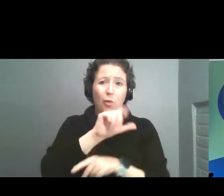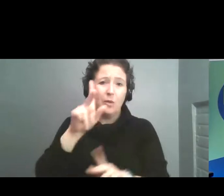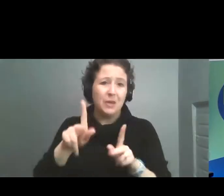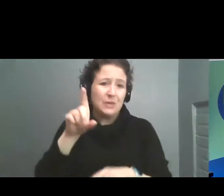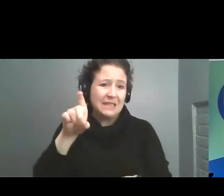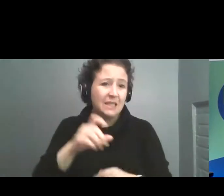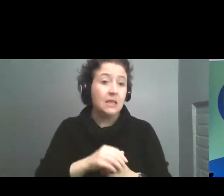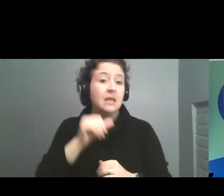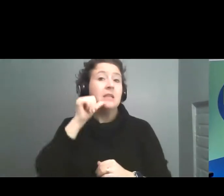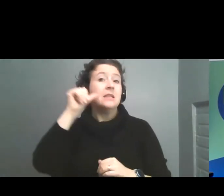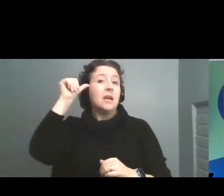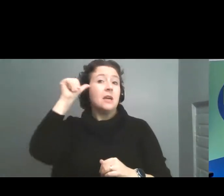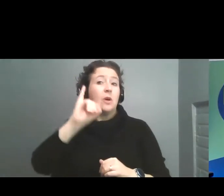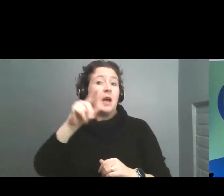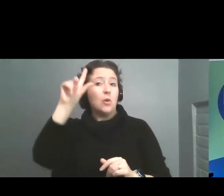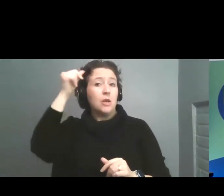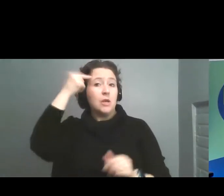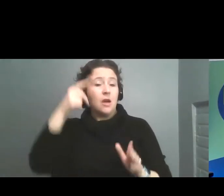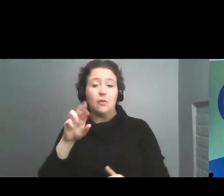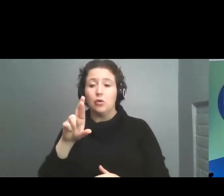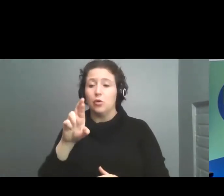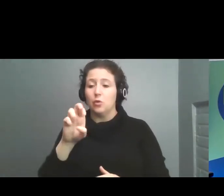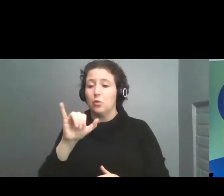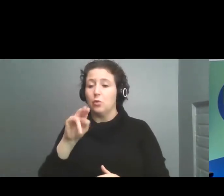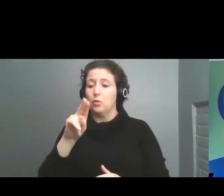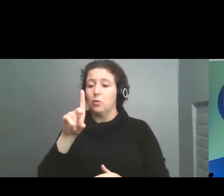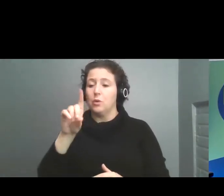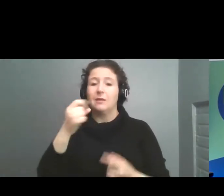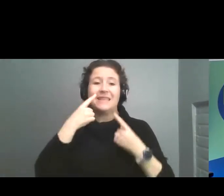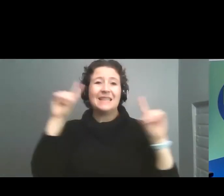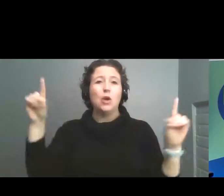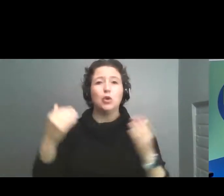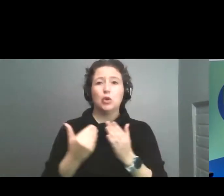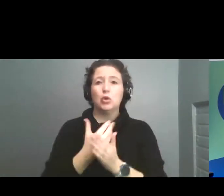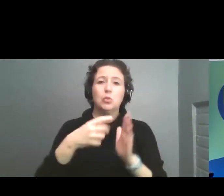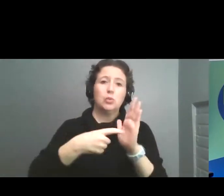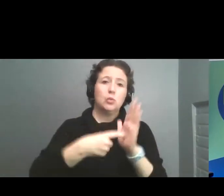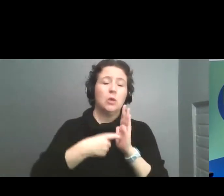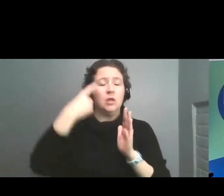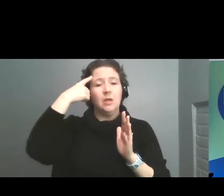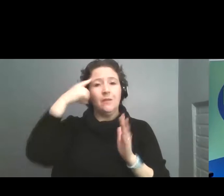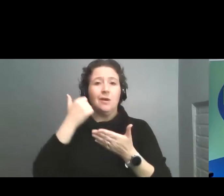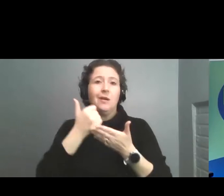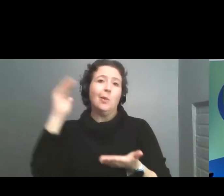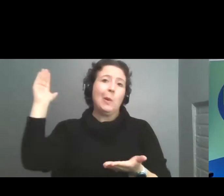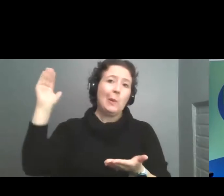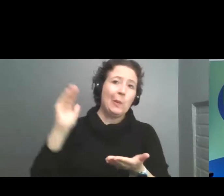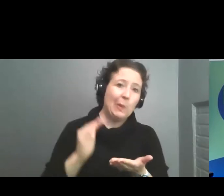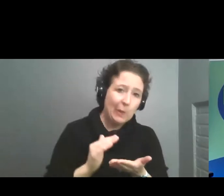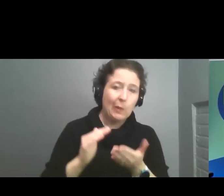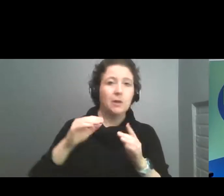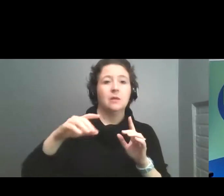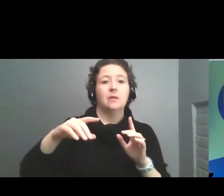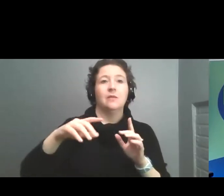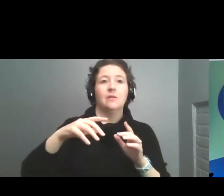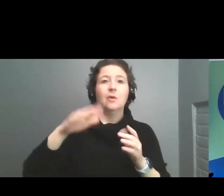Iowa Governor Kim Reynolds announced enhanced public health measures to help address the explosion of cases and the healthcare system